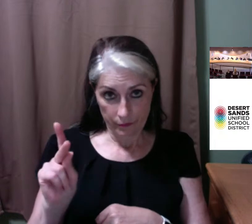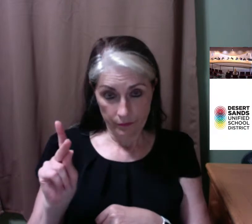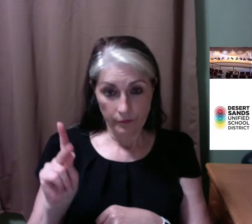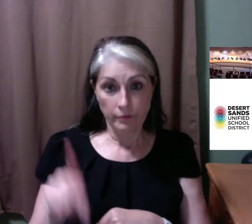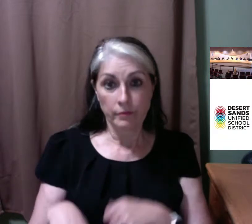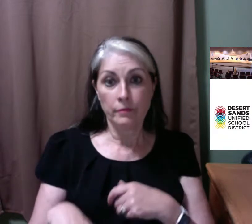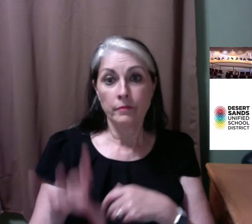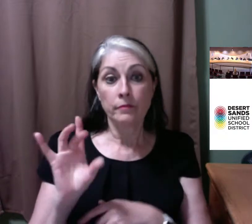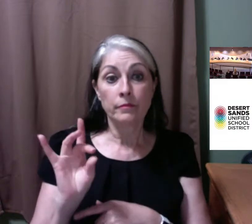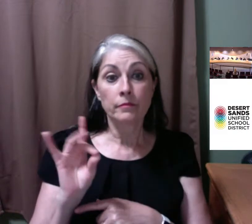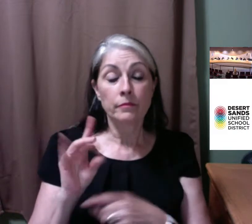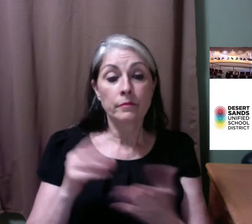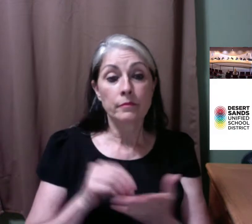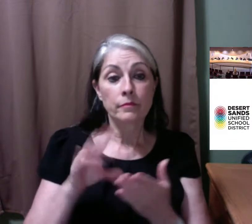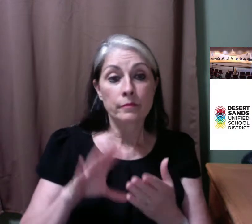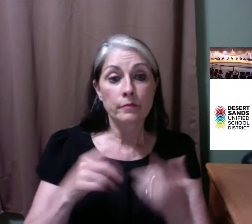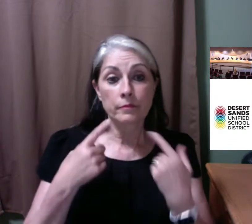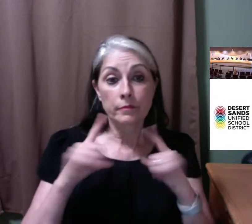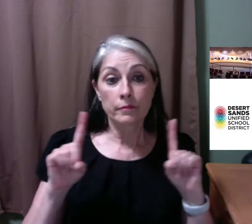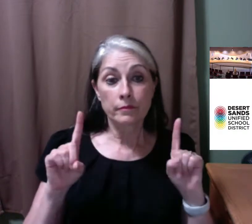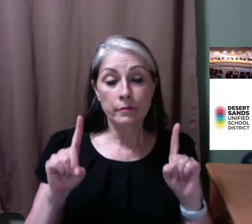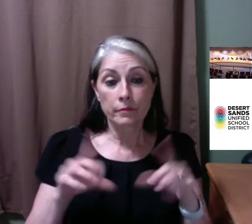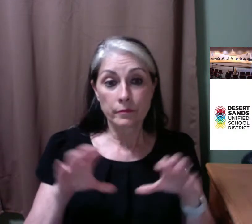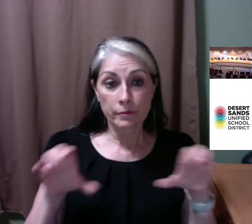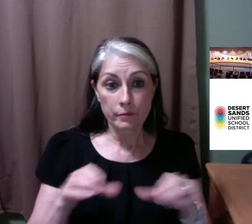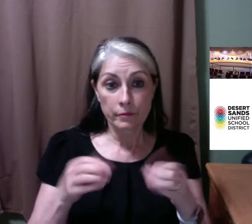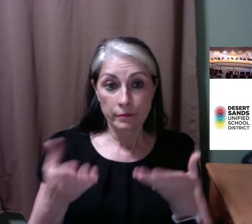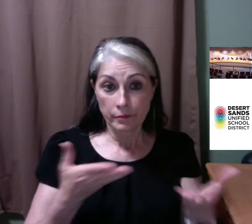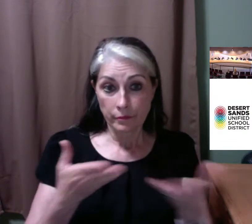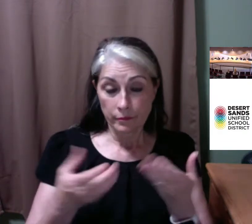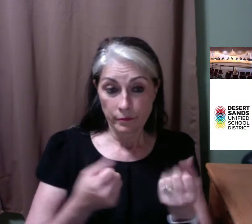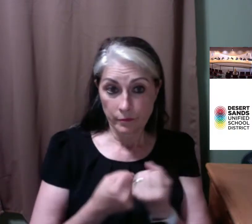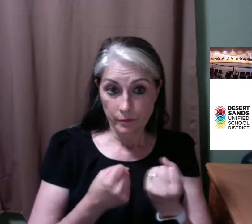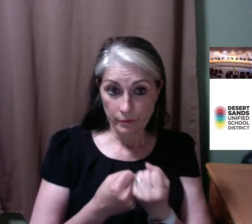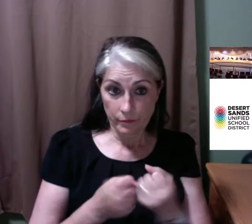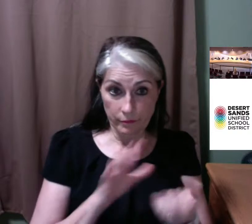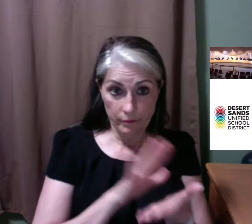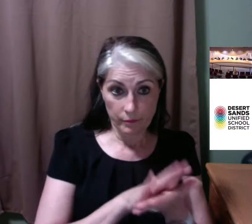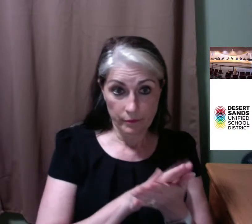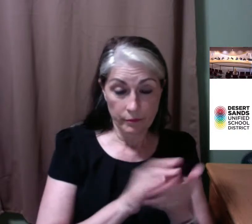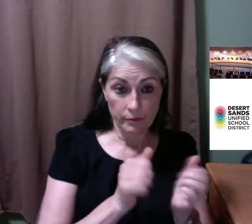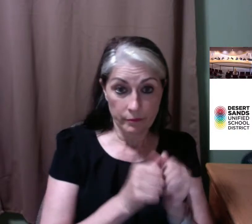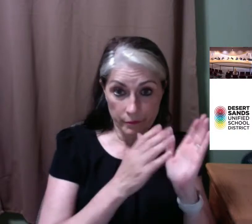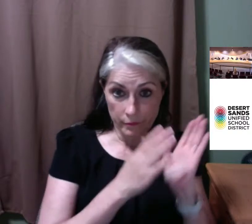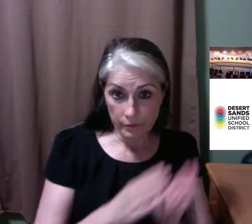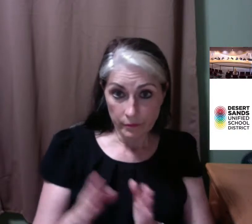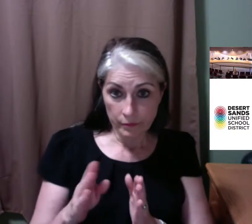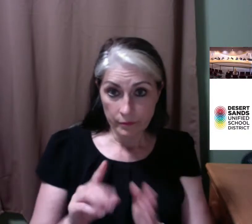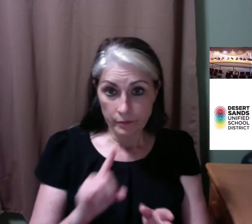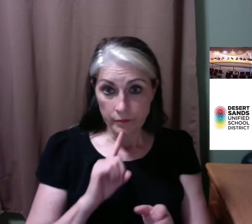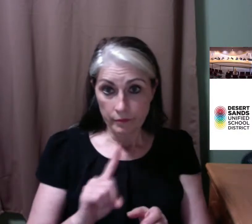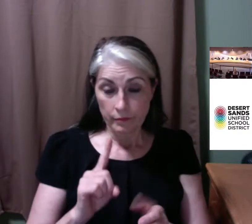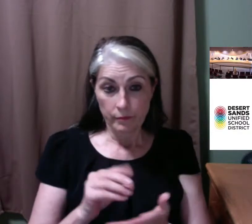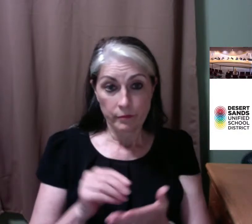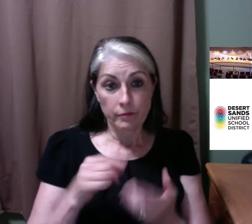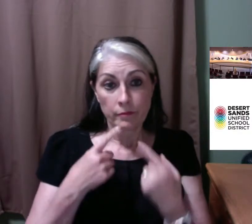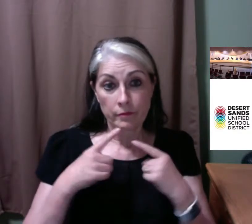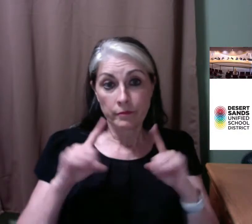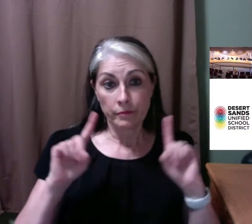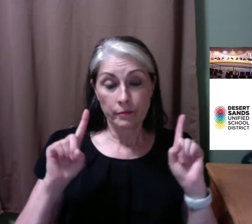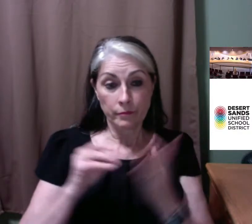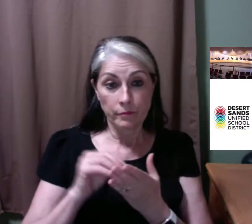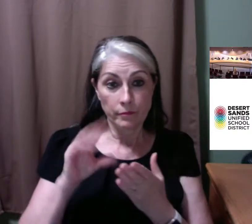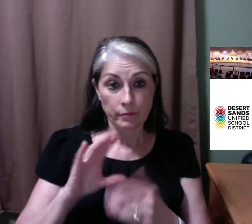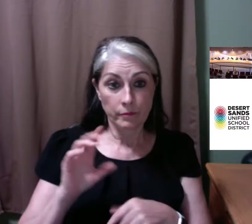student achievement support are actions and services that support school sites with their school plans to ensure student success, and